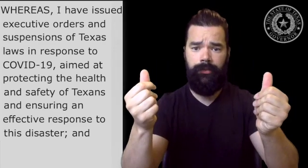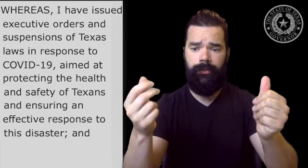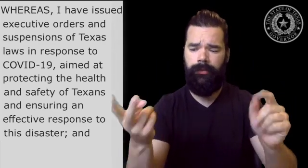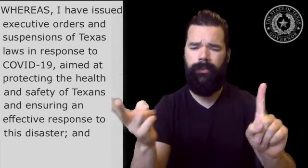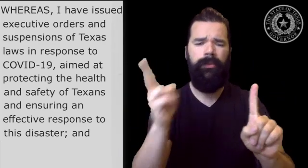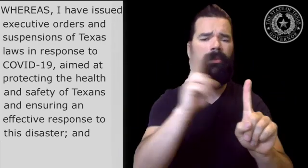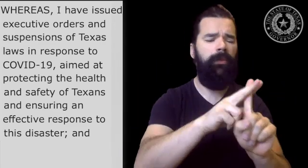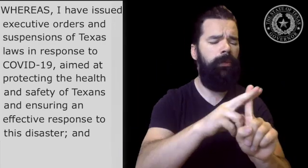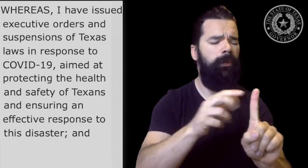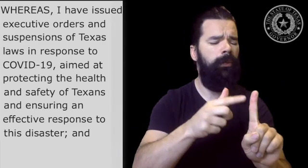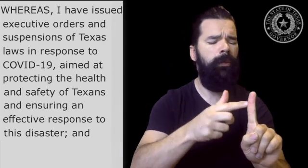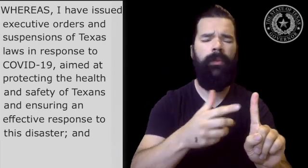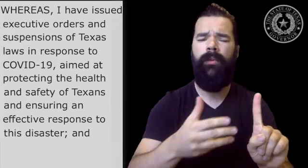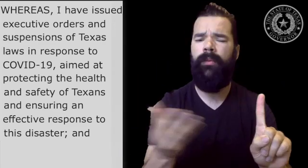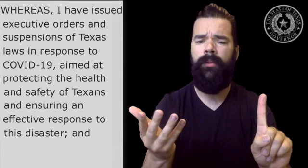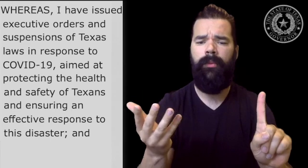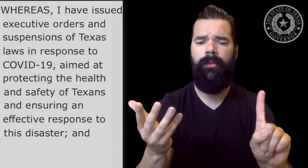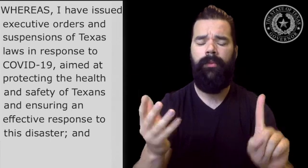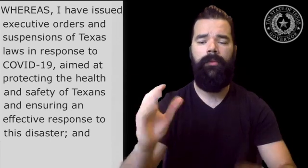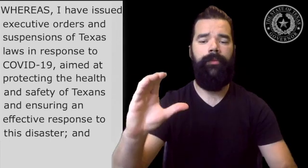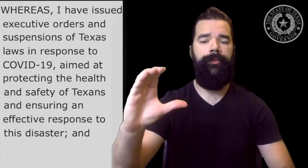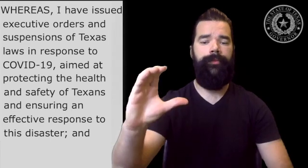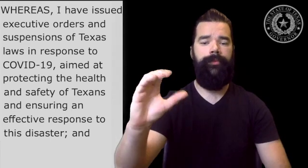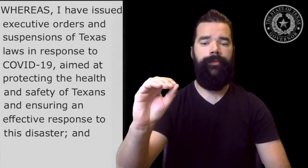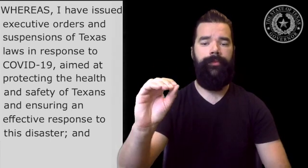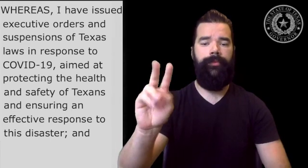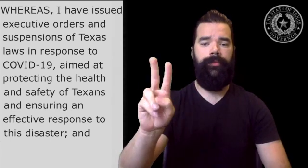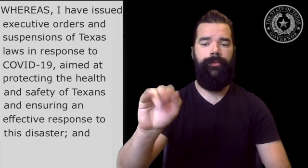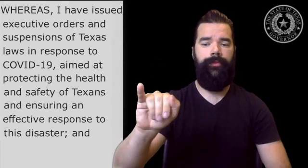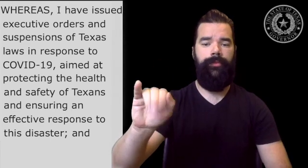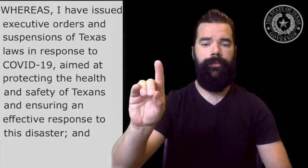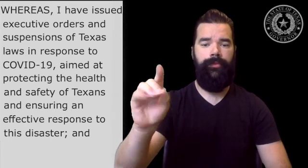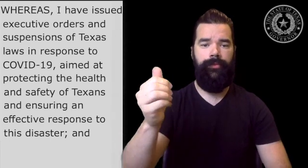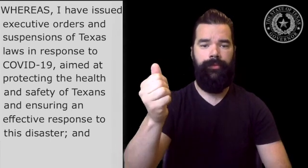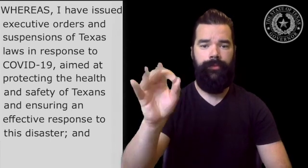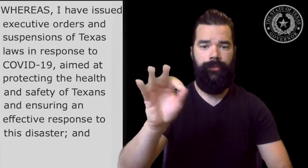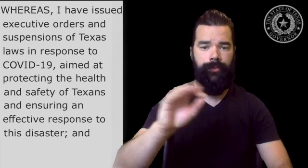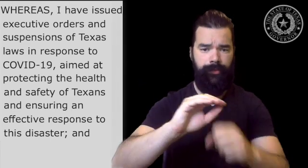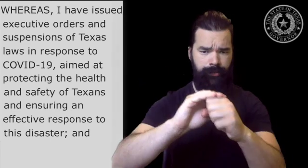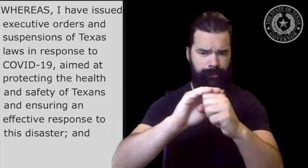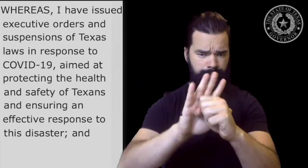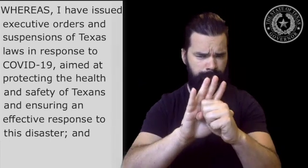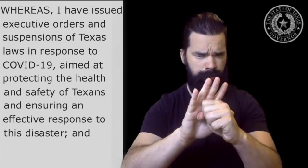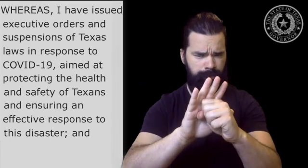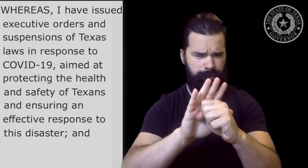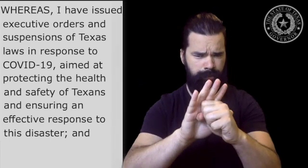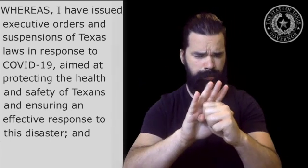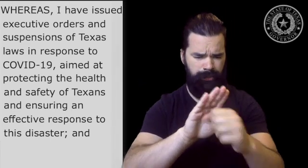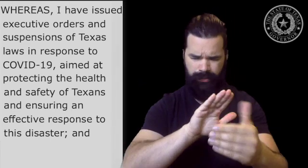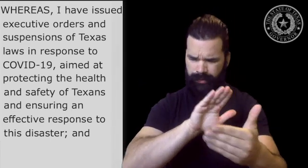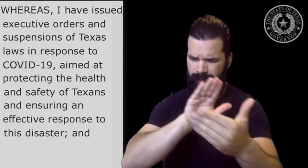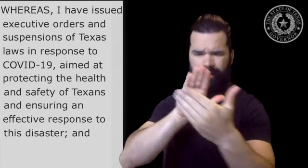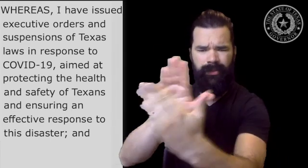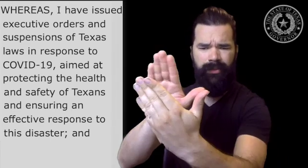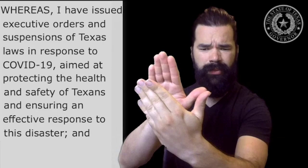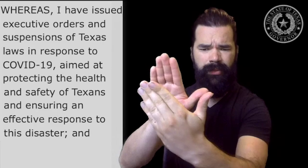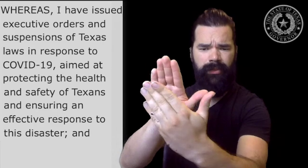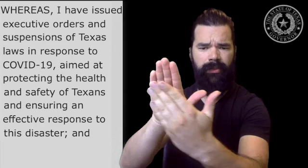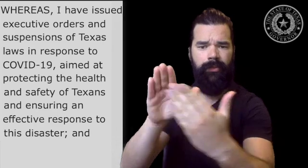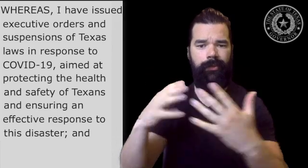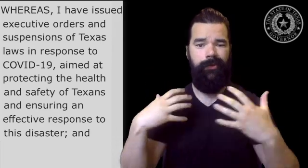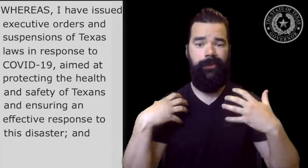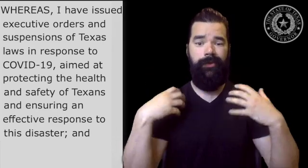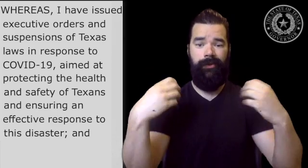aimed at protecting the health and safety of Texans and ensuring an effective response to this disaster,